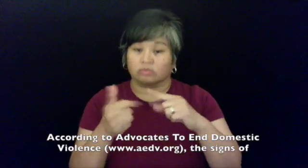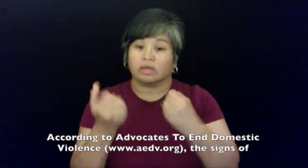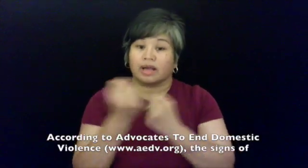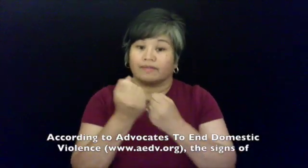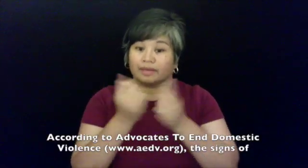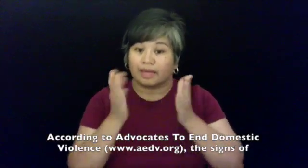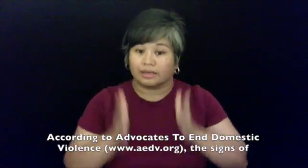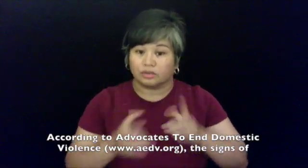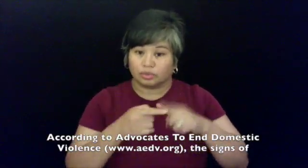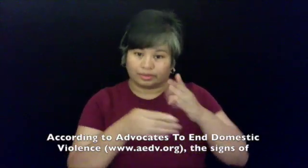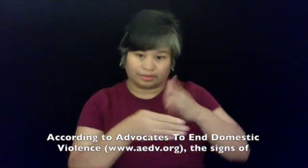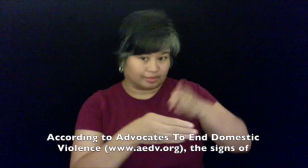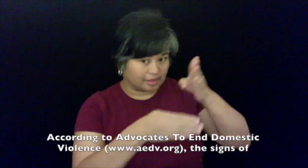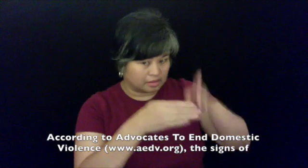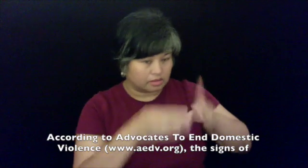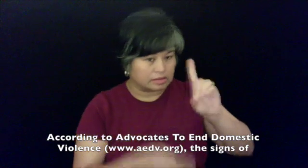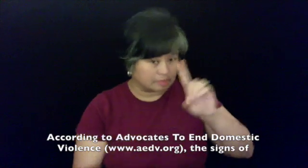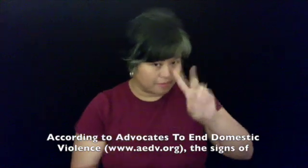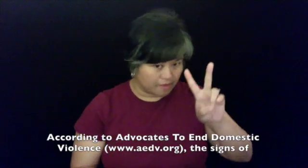According to the Advocates to End Domestic Violence,